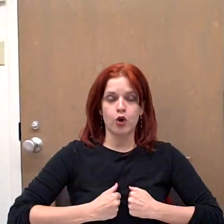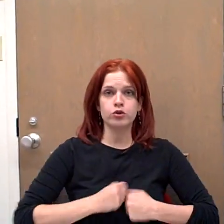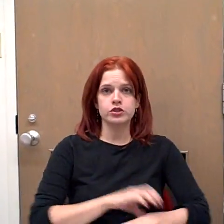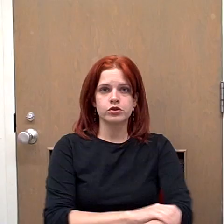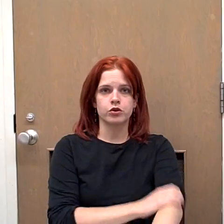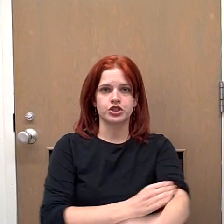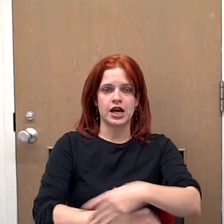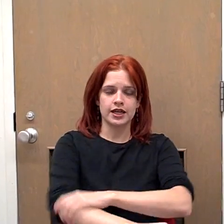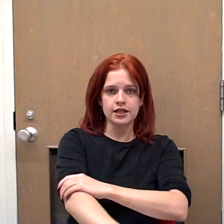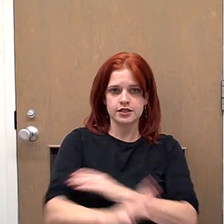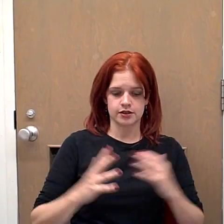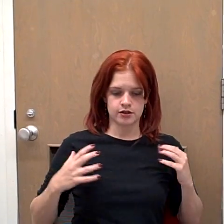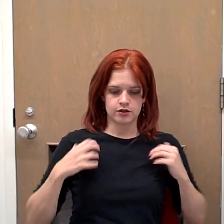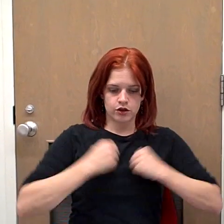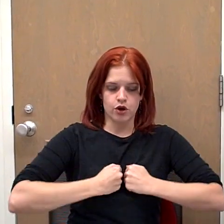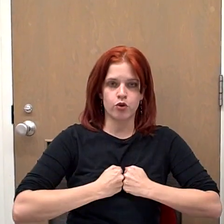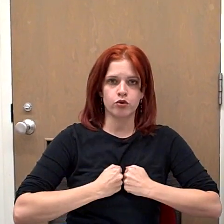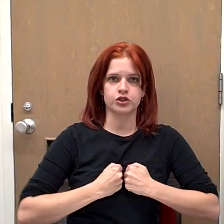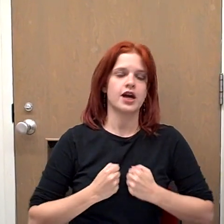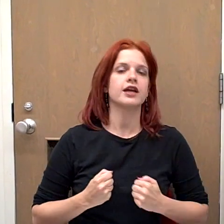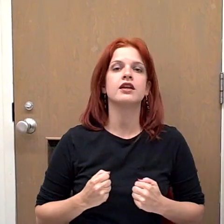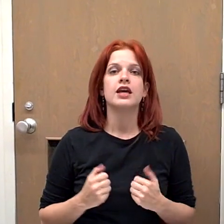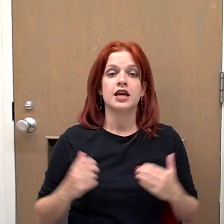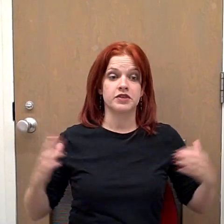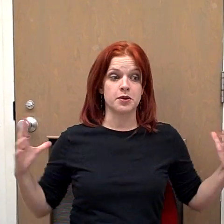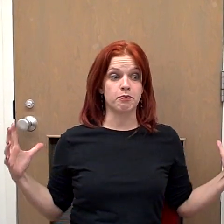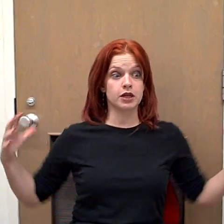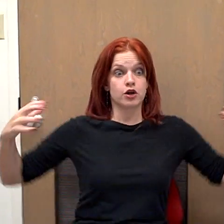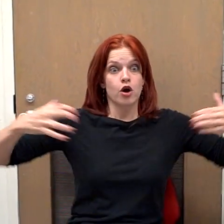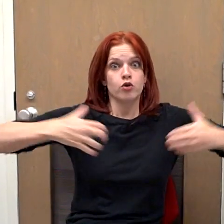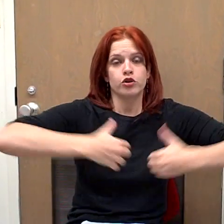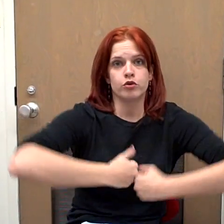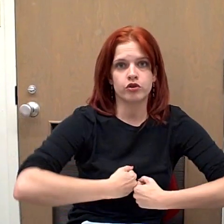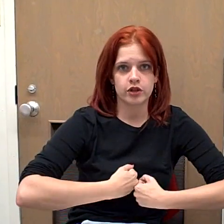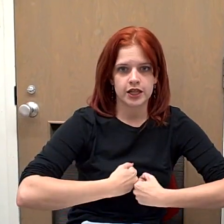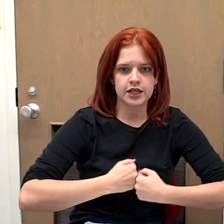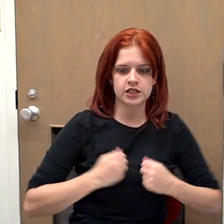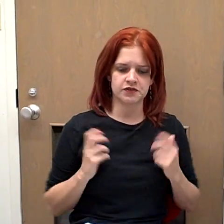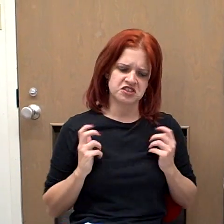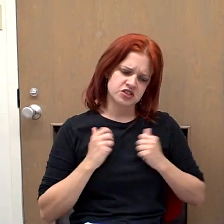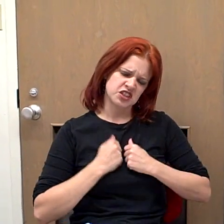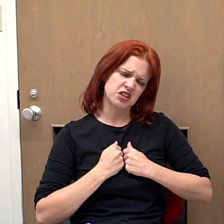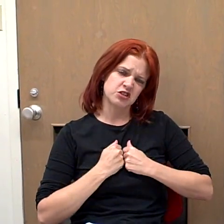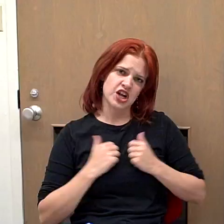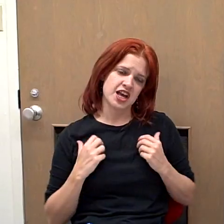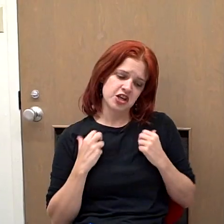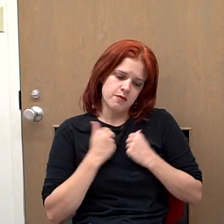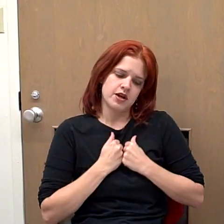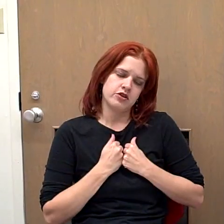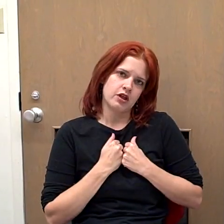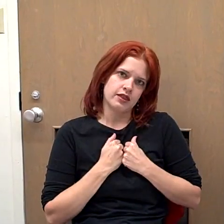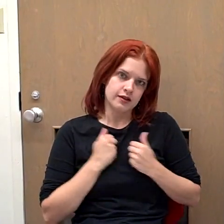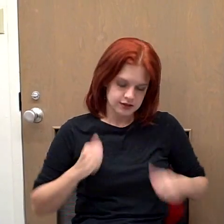Coat or jacket, coat or jacket. If it's a big coat, you would do it like this. If it's just a little jacket, you might do like this.